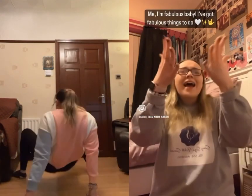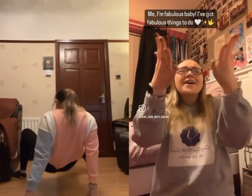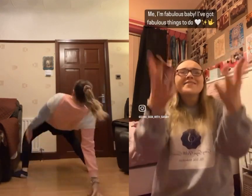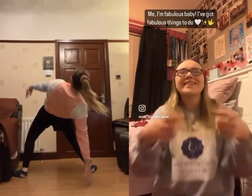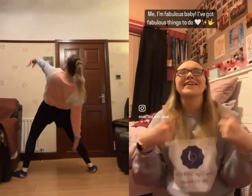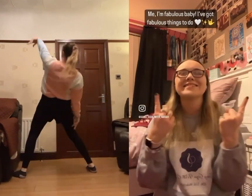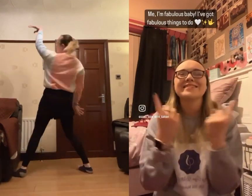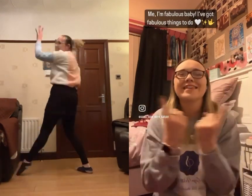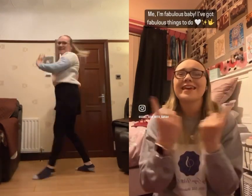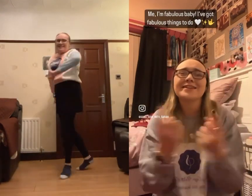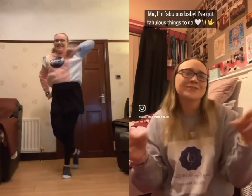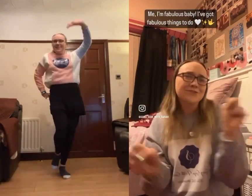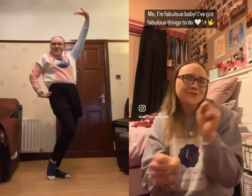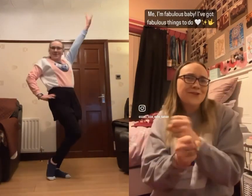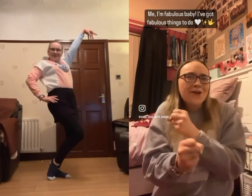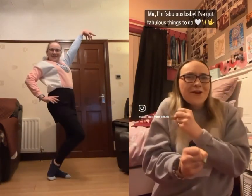fabulous things to do